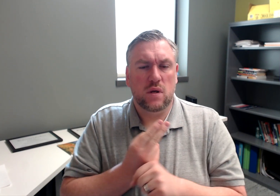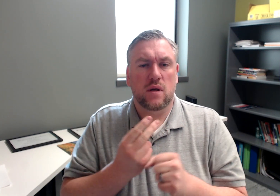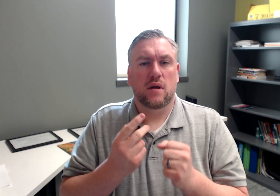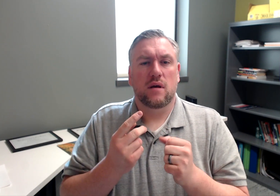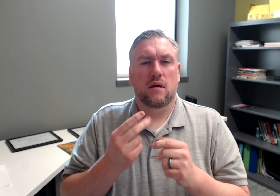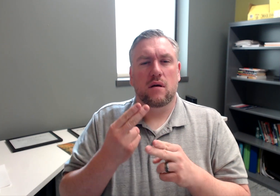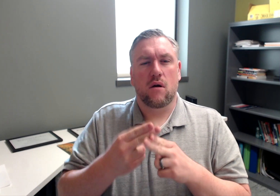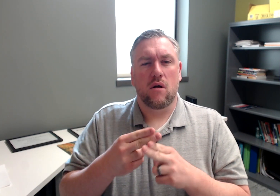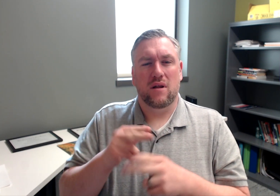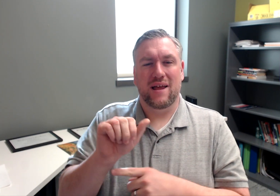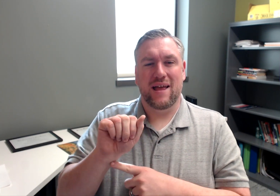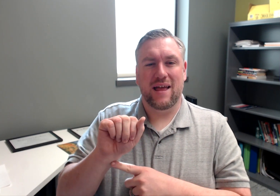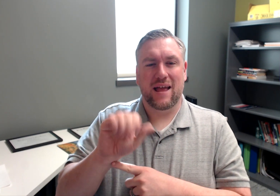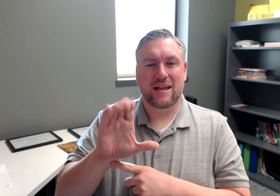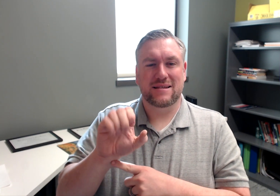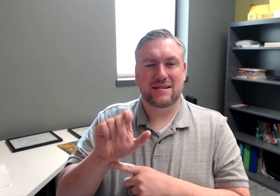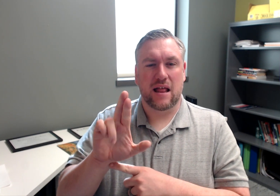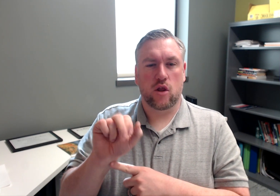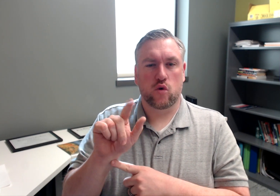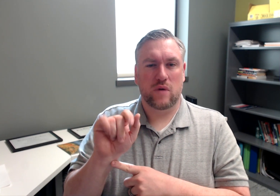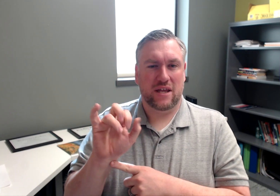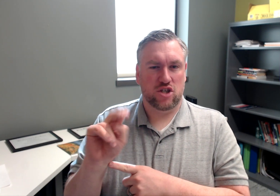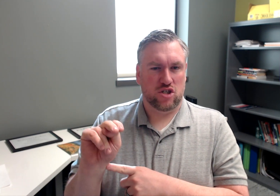right now is acceleration